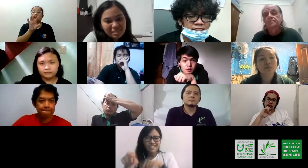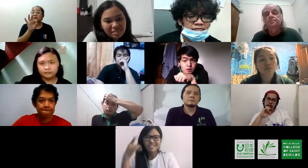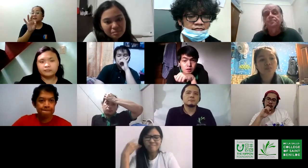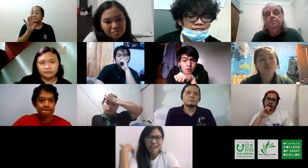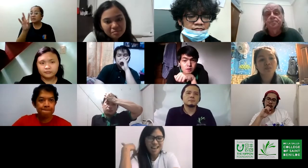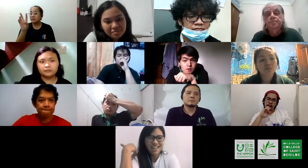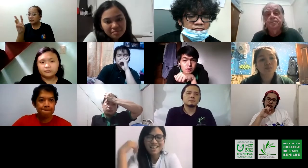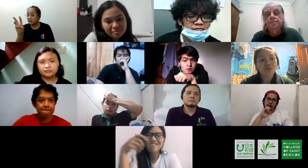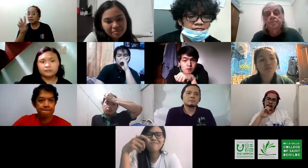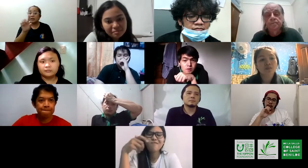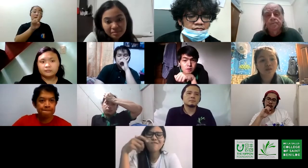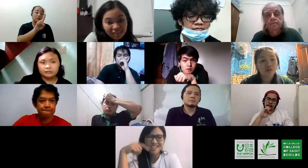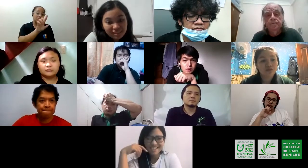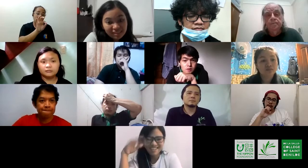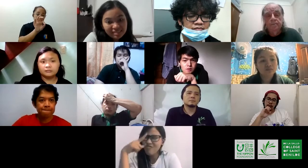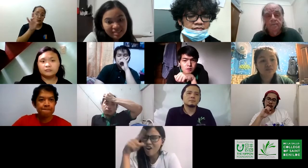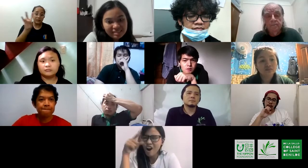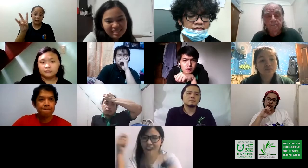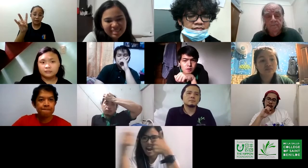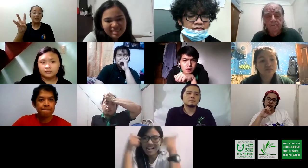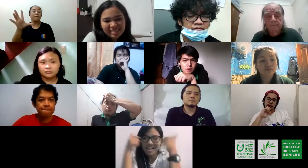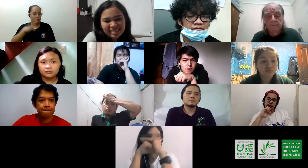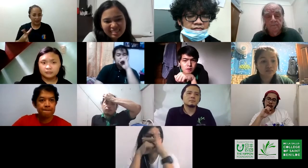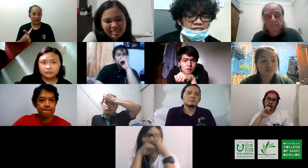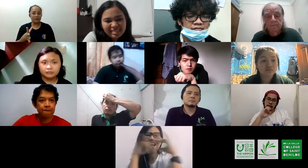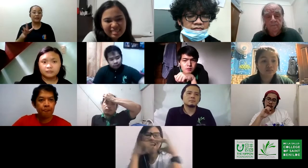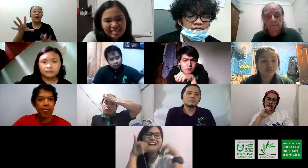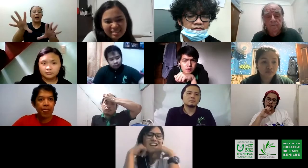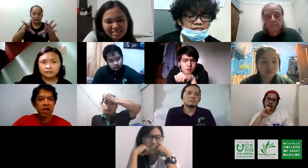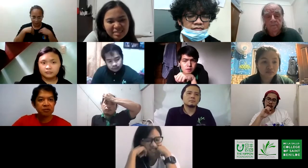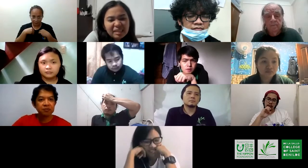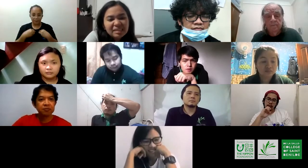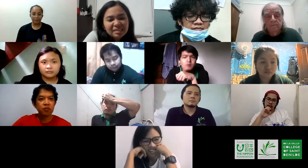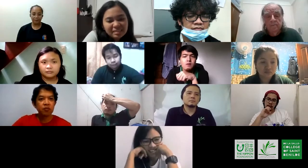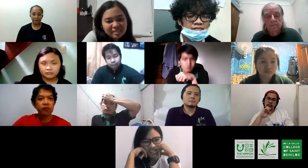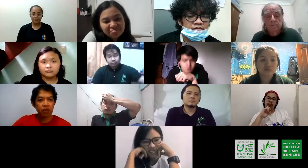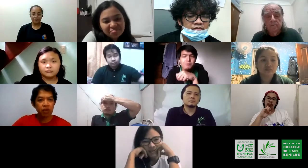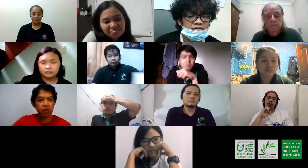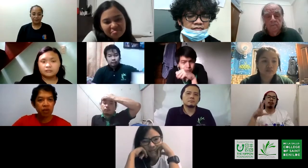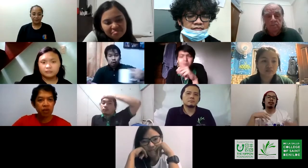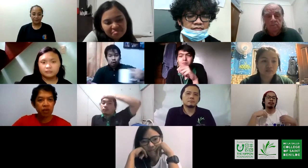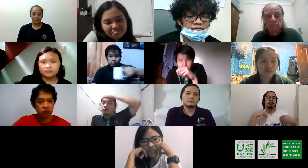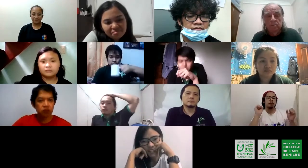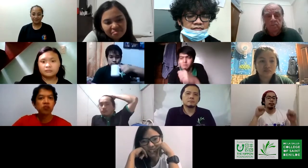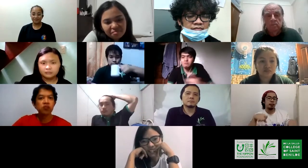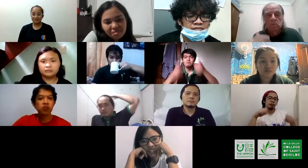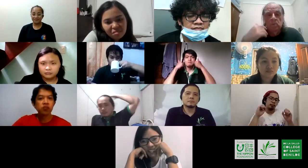Ateneo de Manila University, Quezon City on May 19th, 1997.